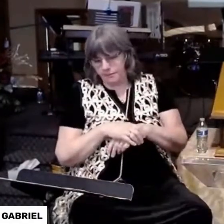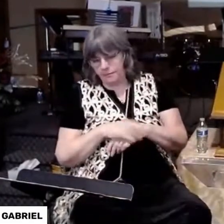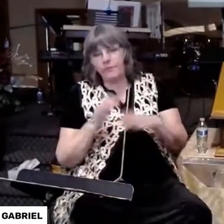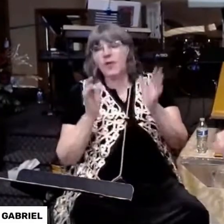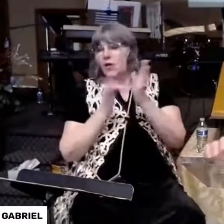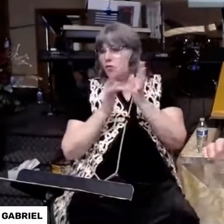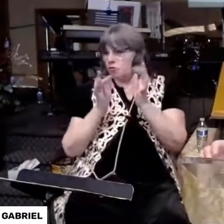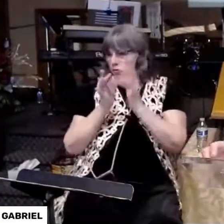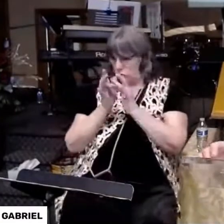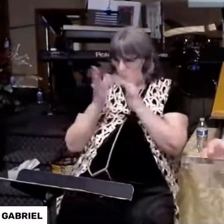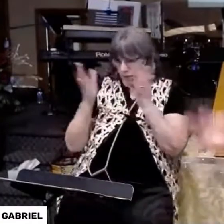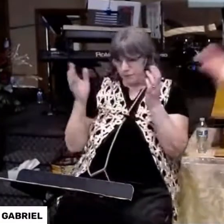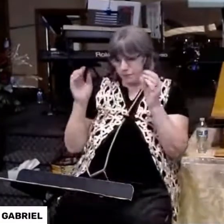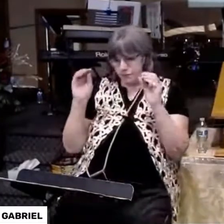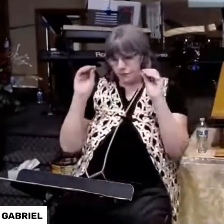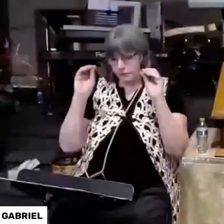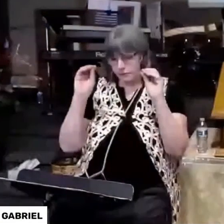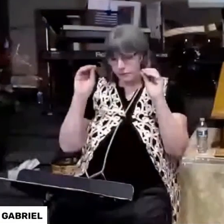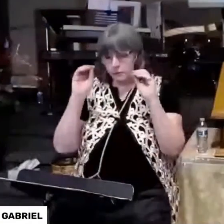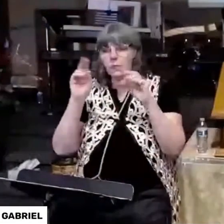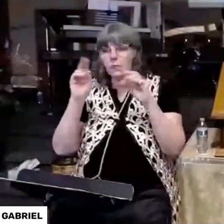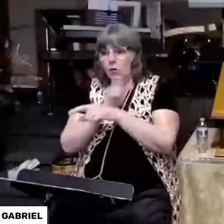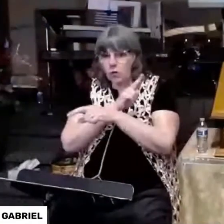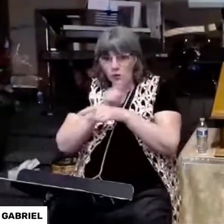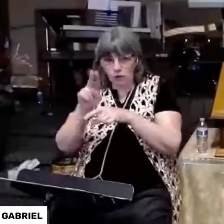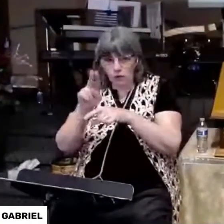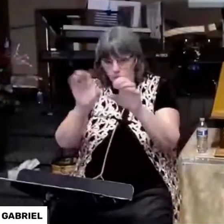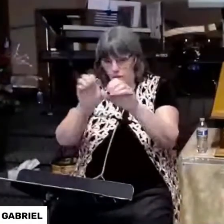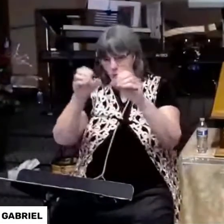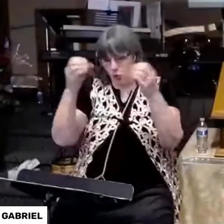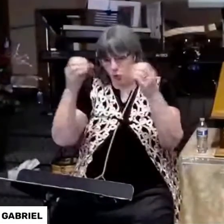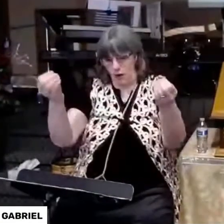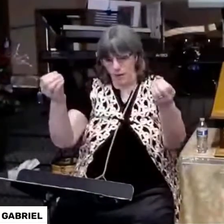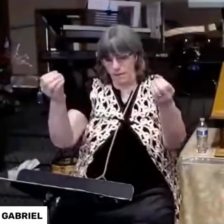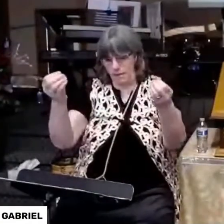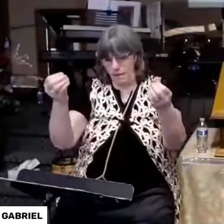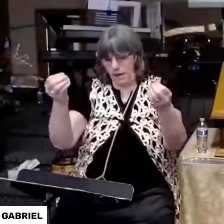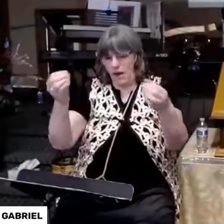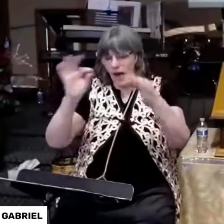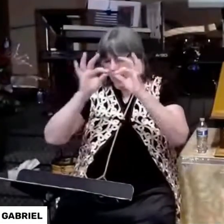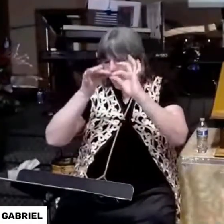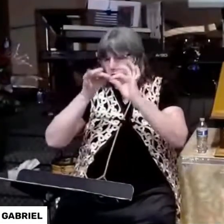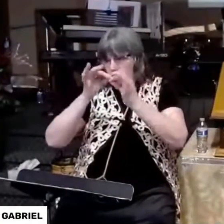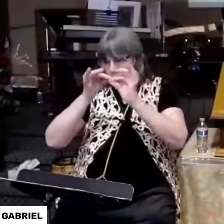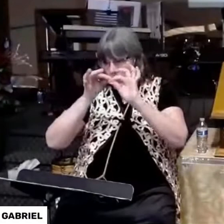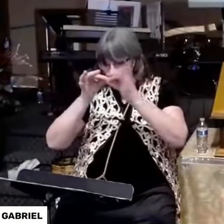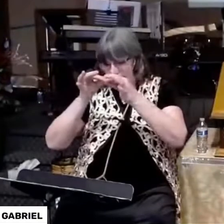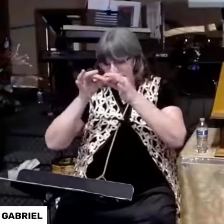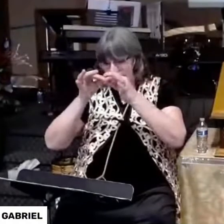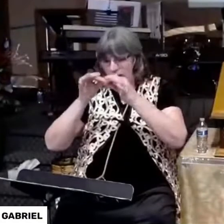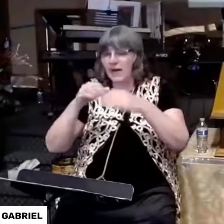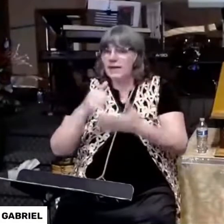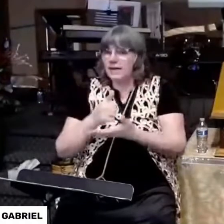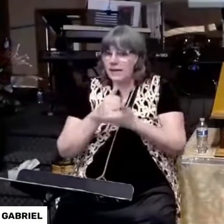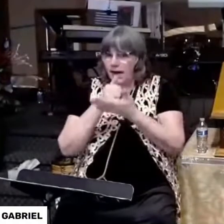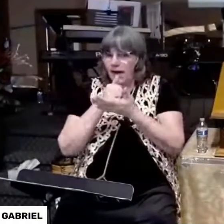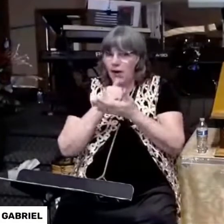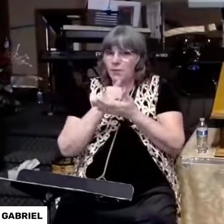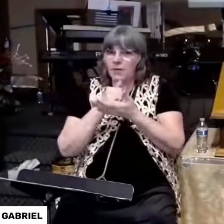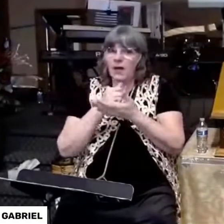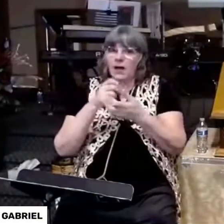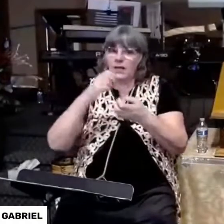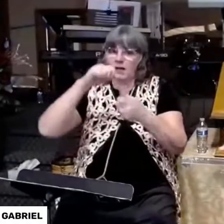Even Yeshua used the Torah and interpreted it in order to address